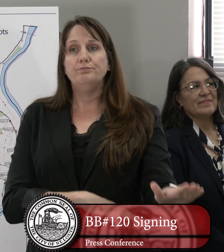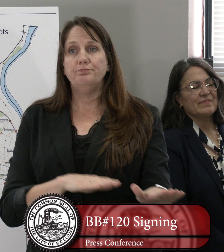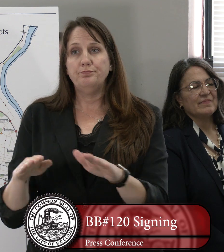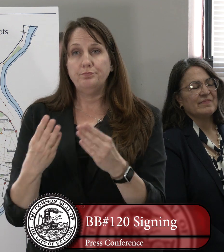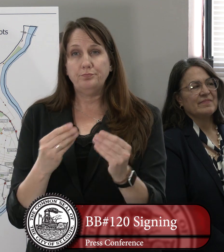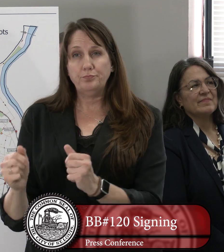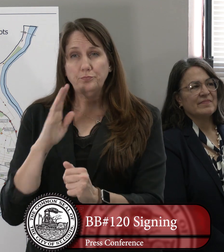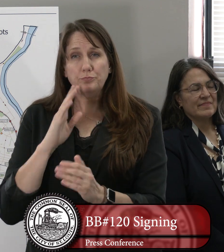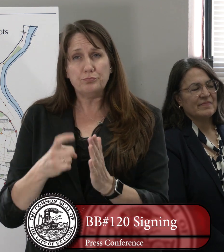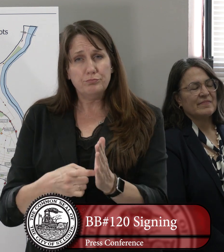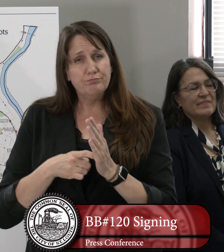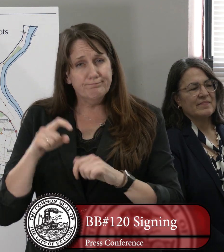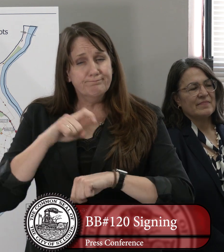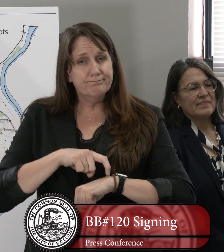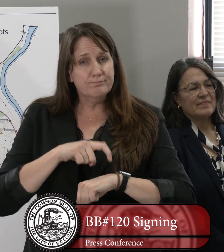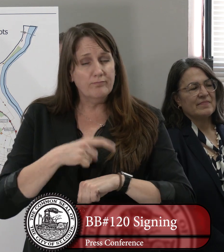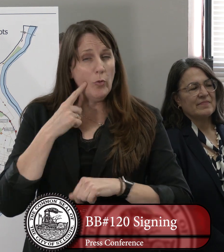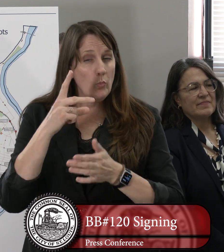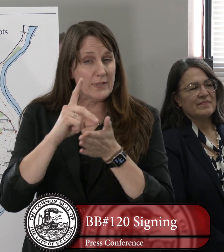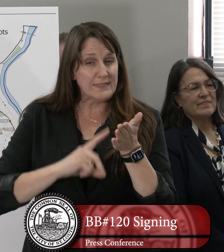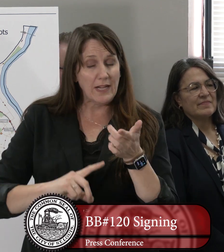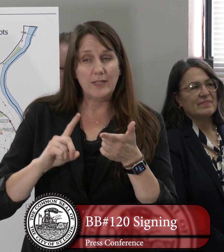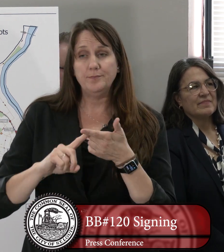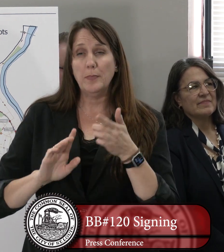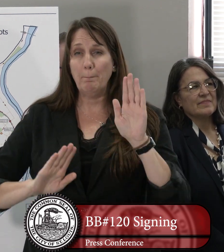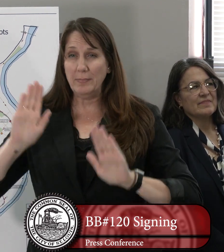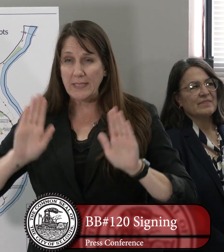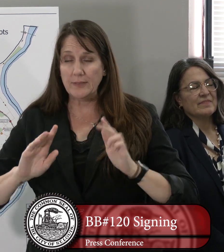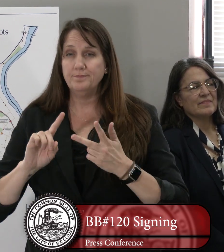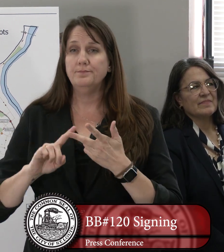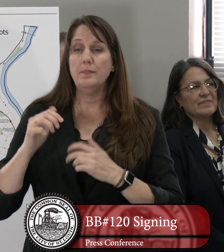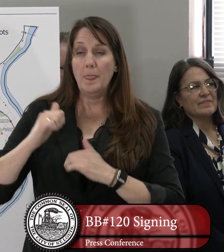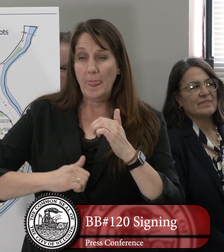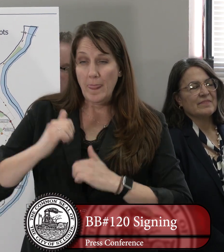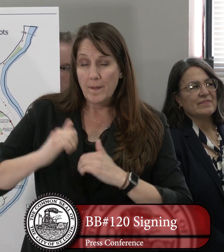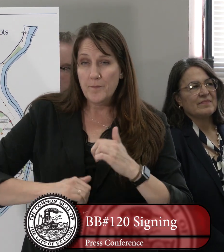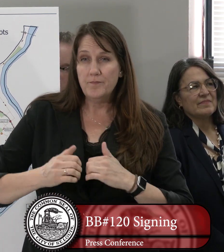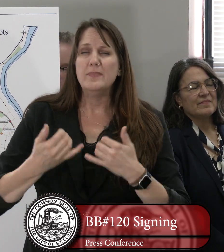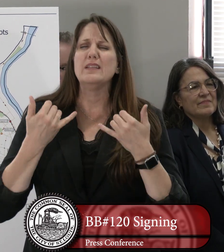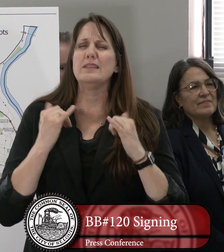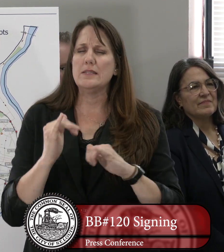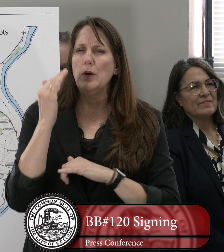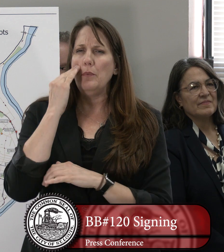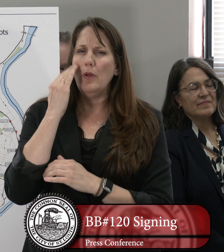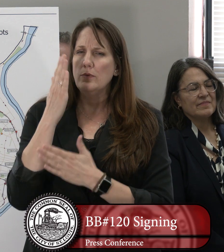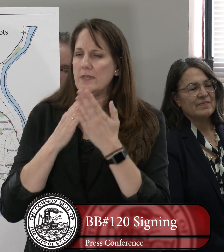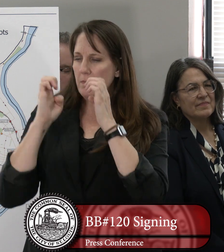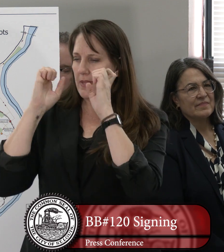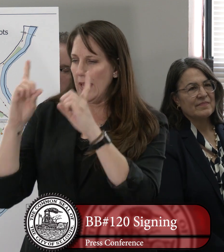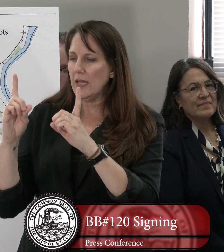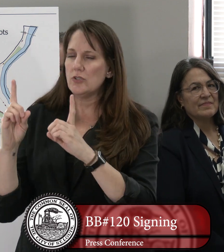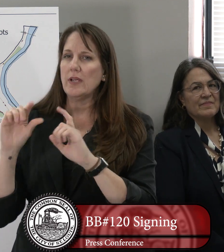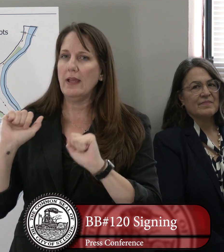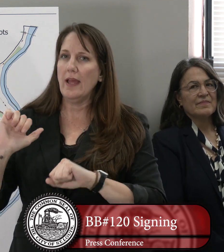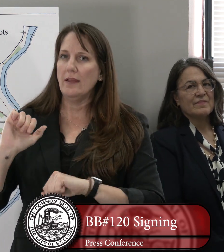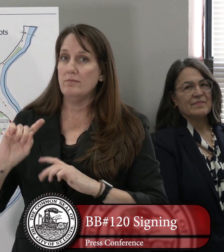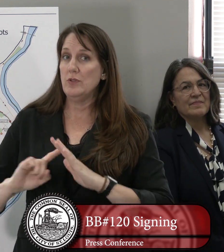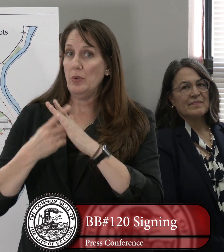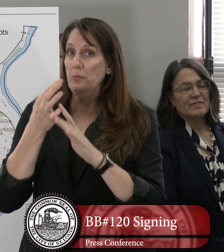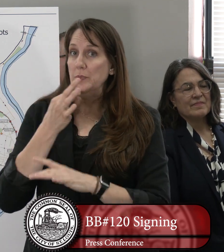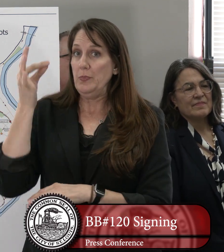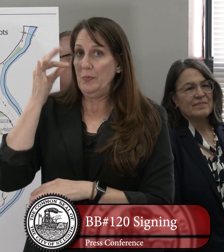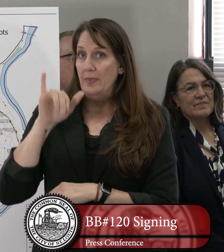the design, bid, and construction process, we know that some of these education and enforcement mechanisms can be implemented